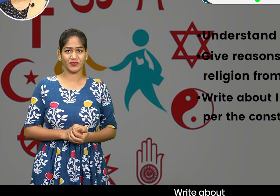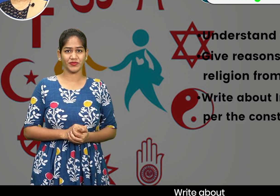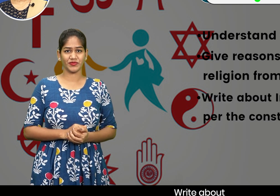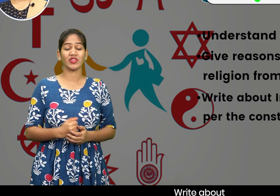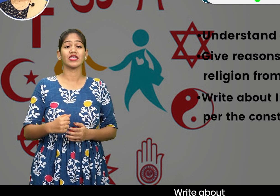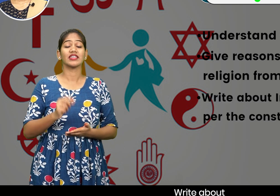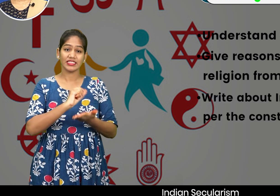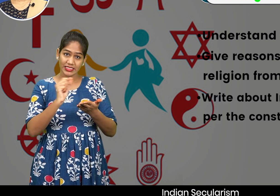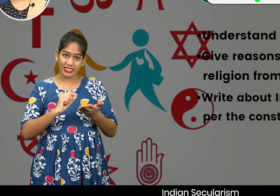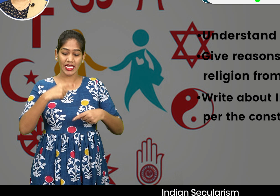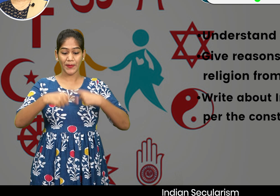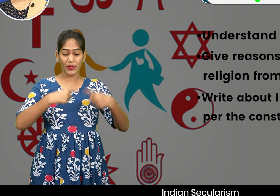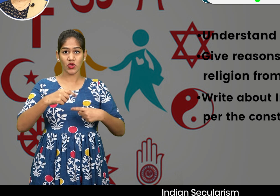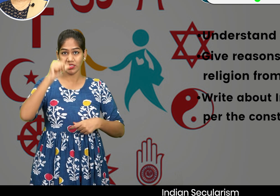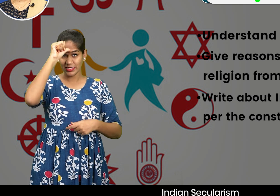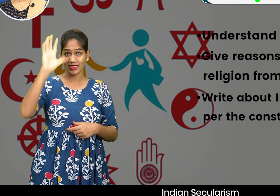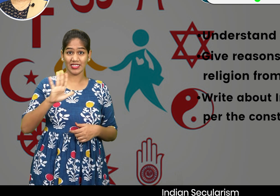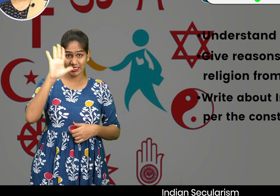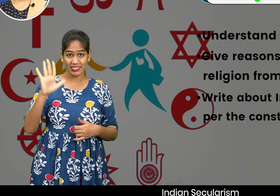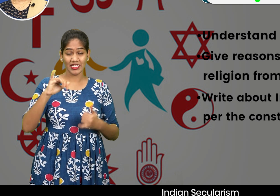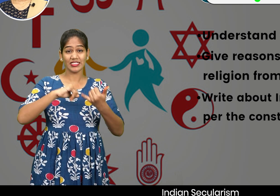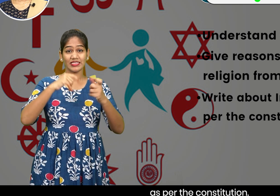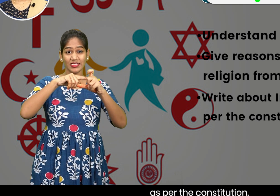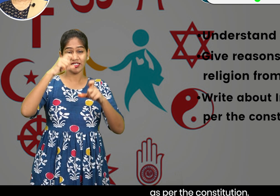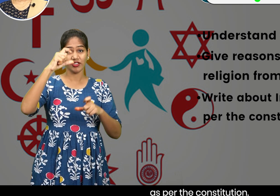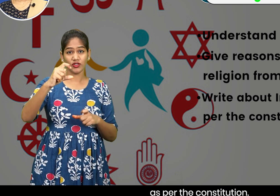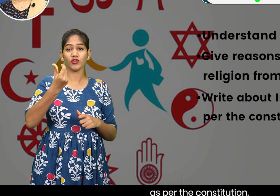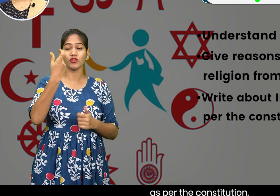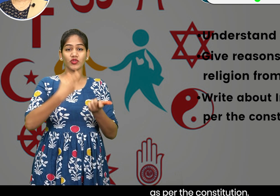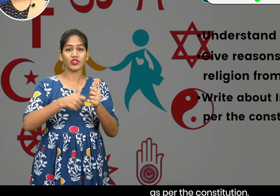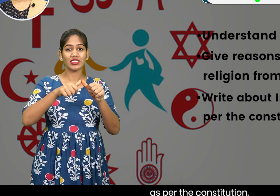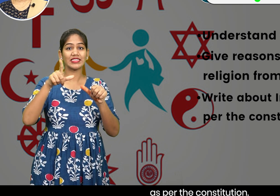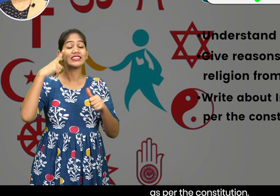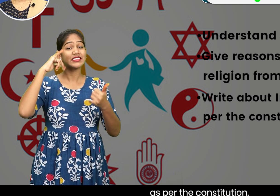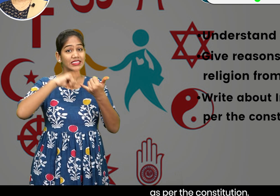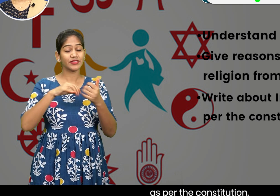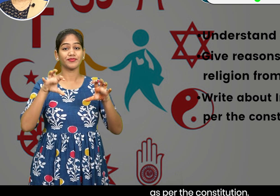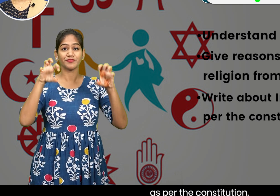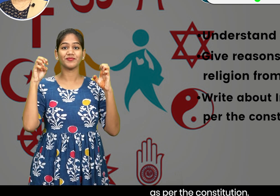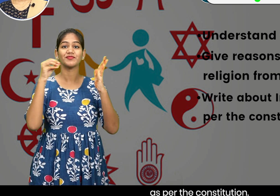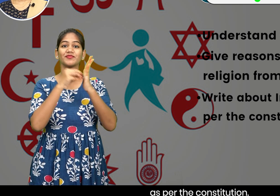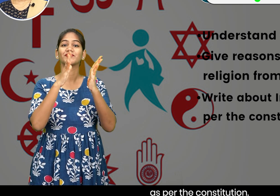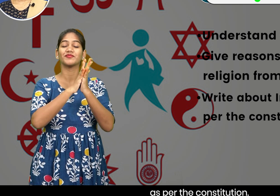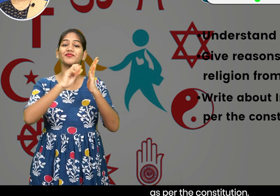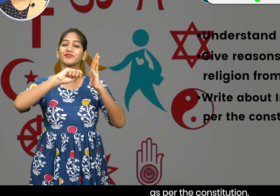write about Indian secularism as per the Constitution.